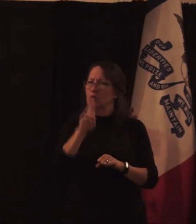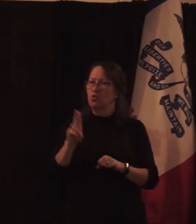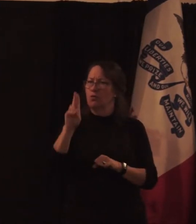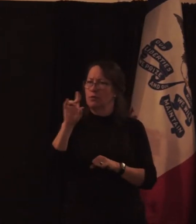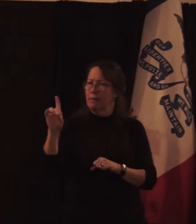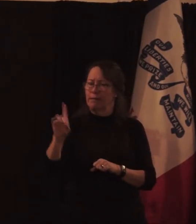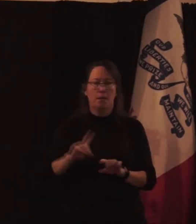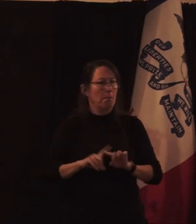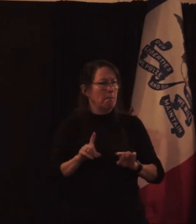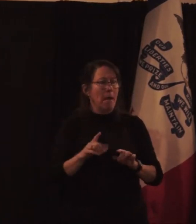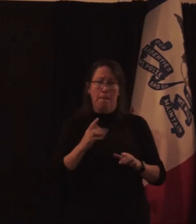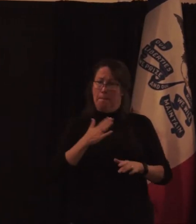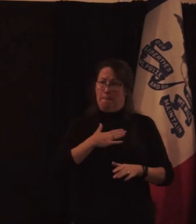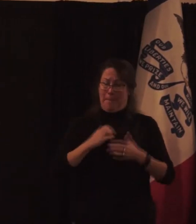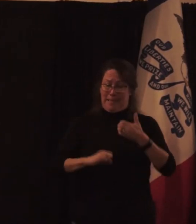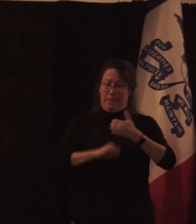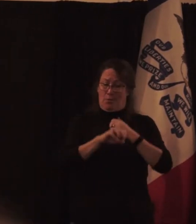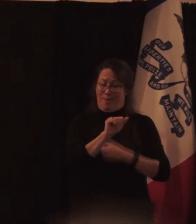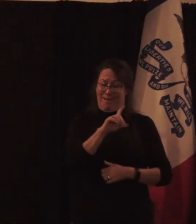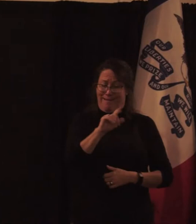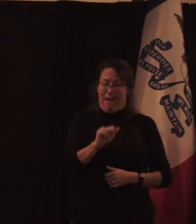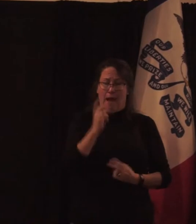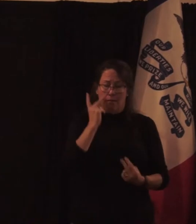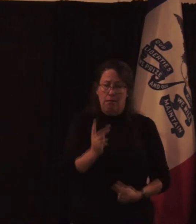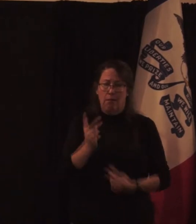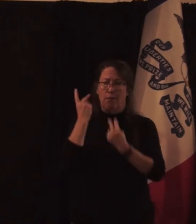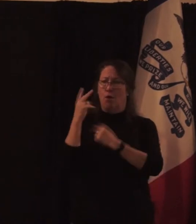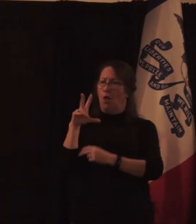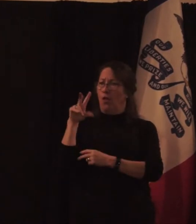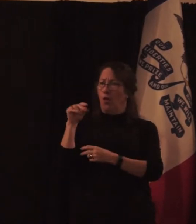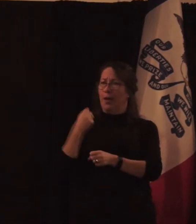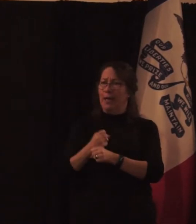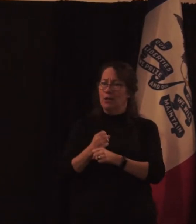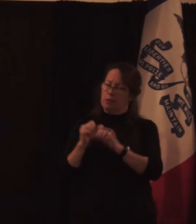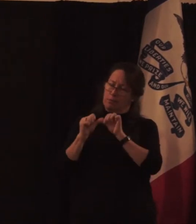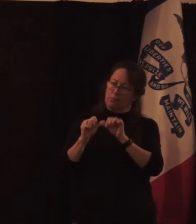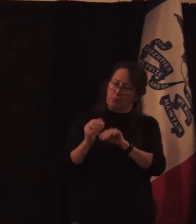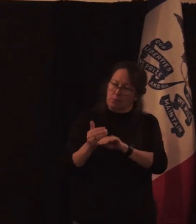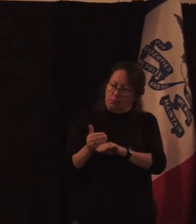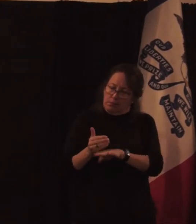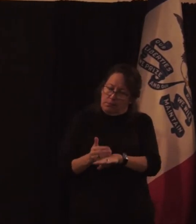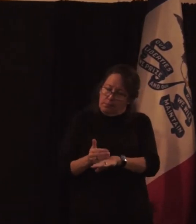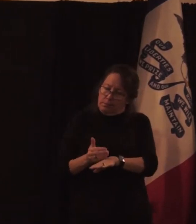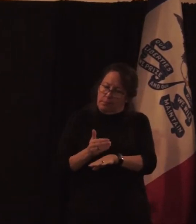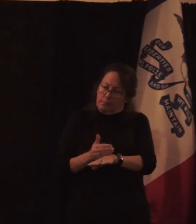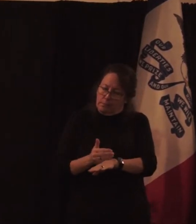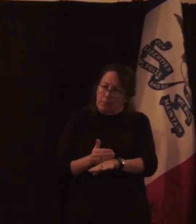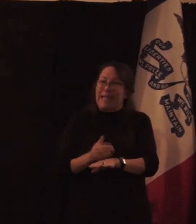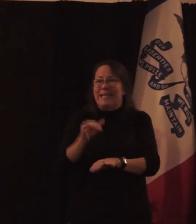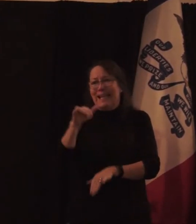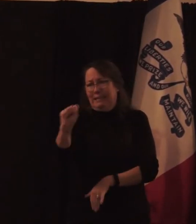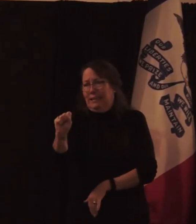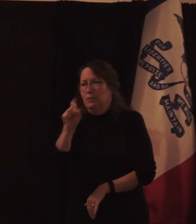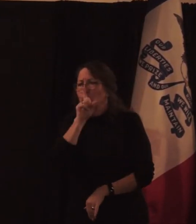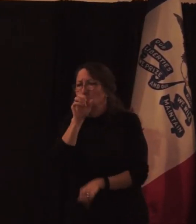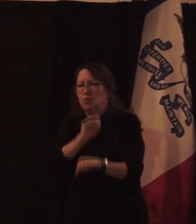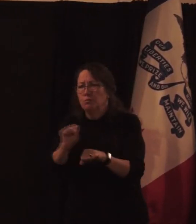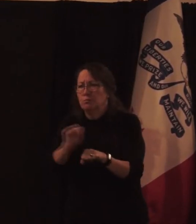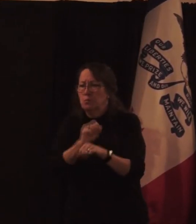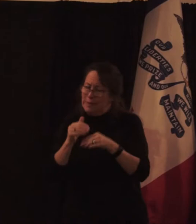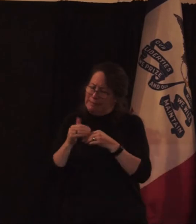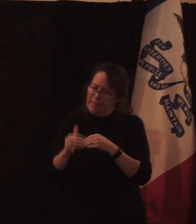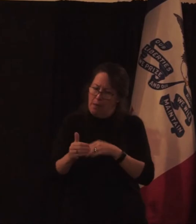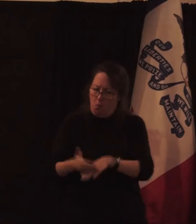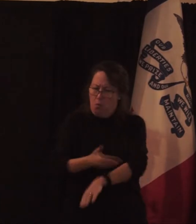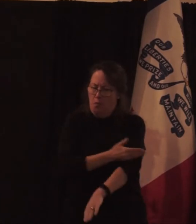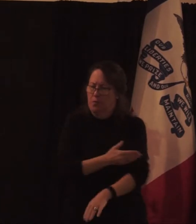But as the lead sponsor of the ADA, I can look back at 30 years of steady progress. Yes, steady progress, including, I